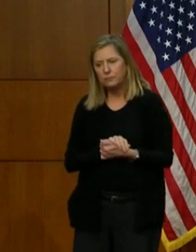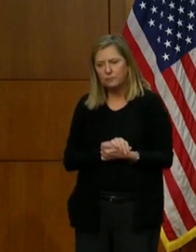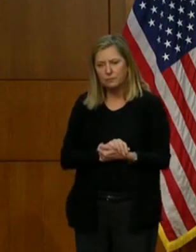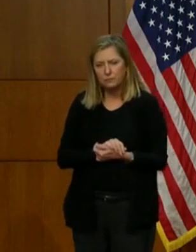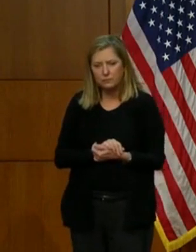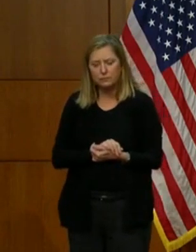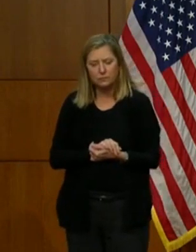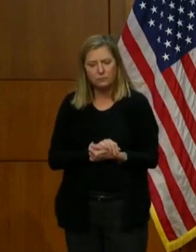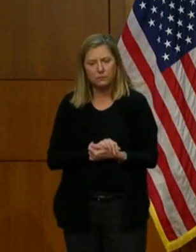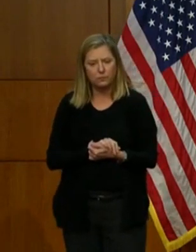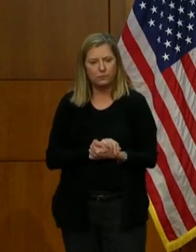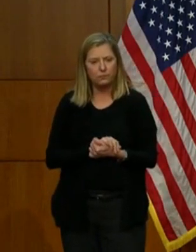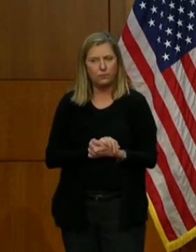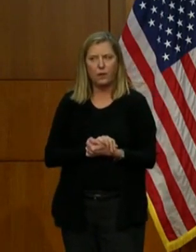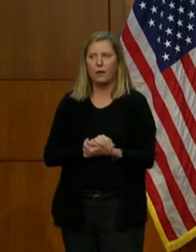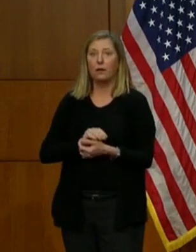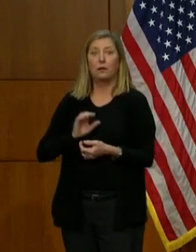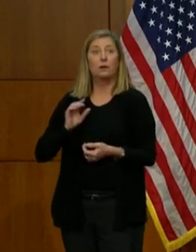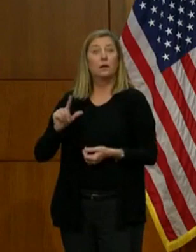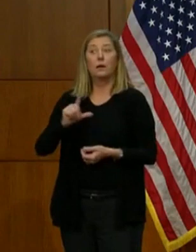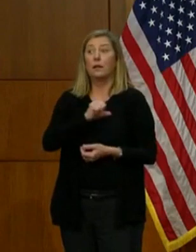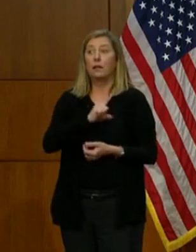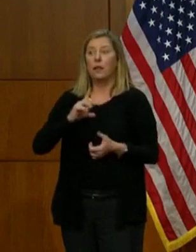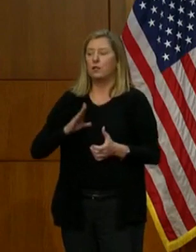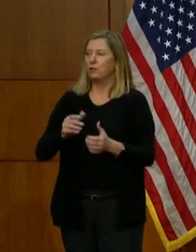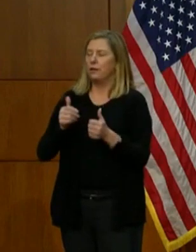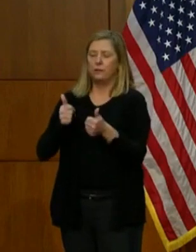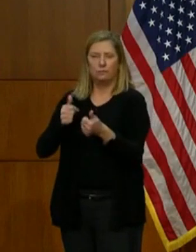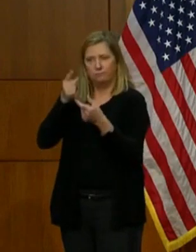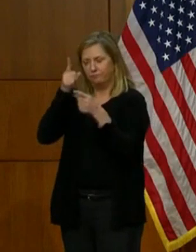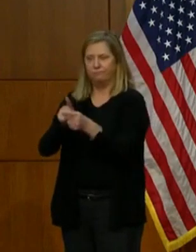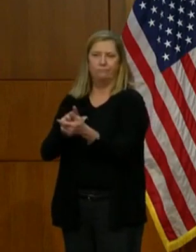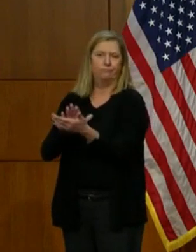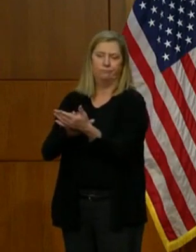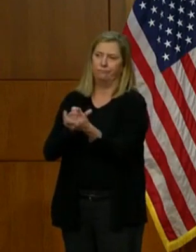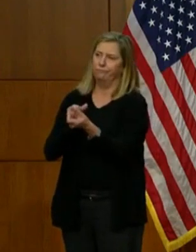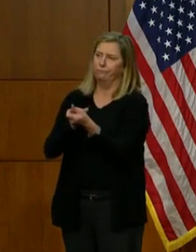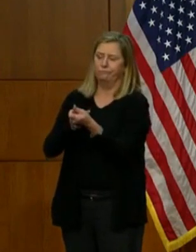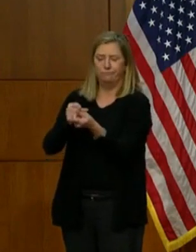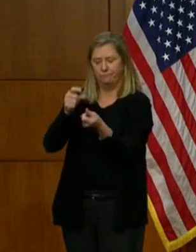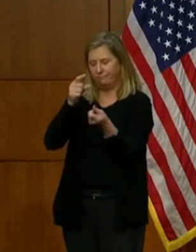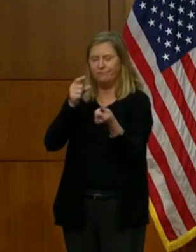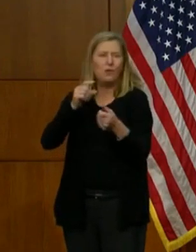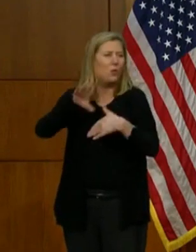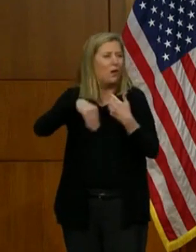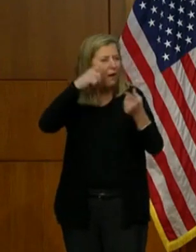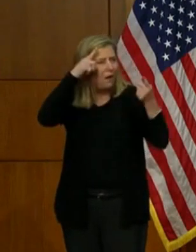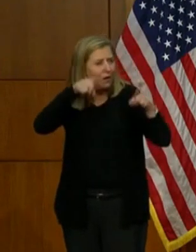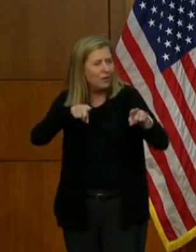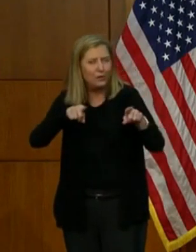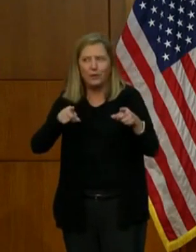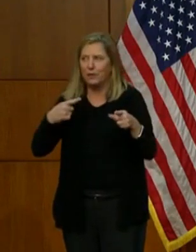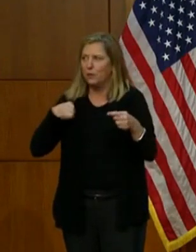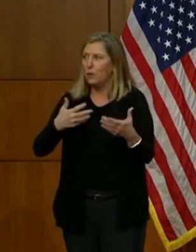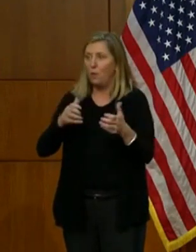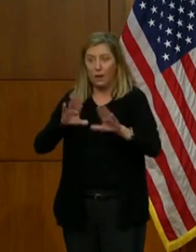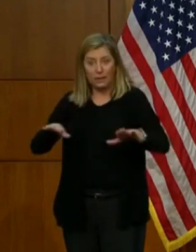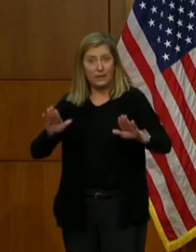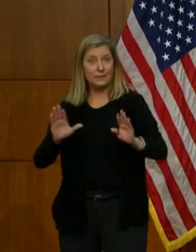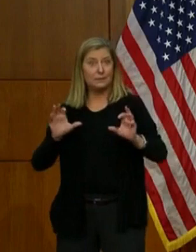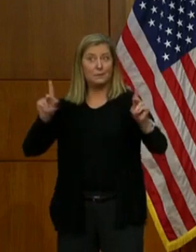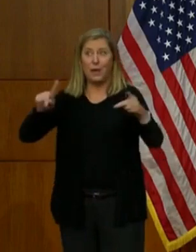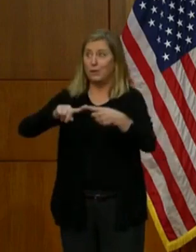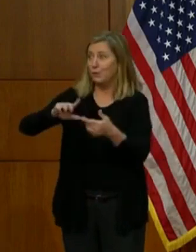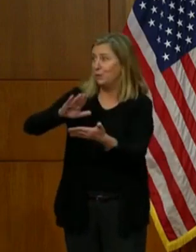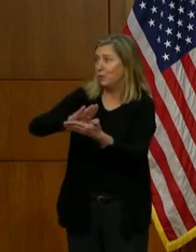and I commend our legislators. I think we all agree that we want to get our children back into